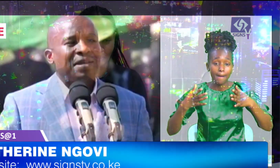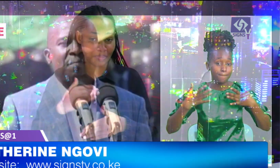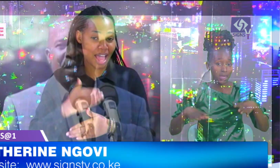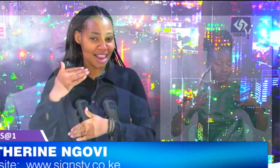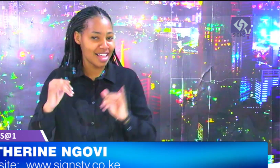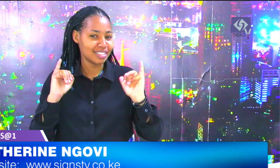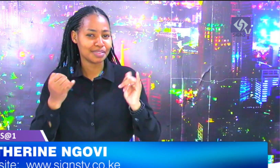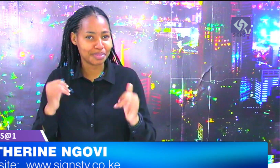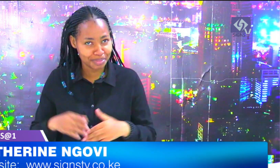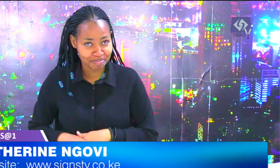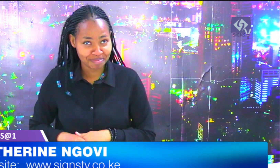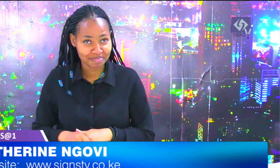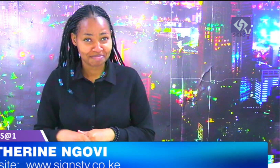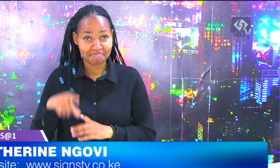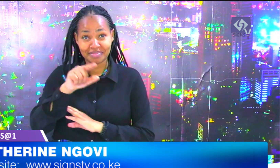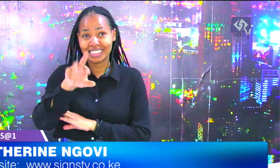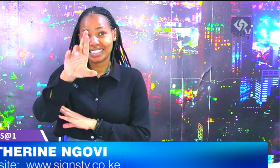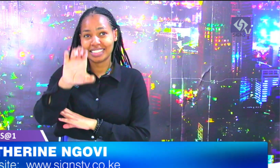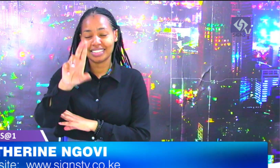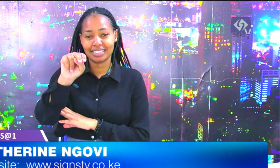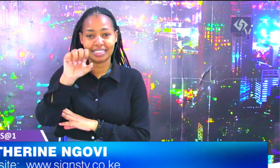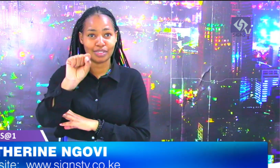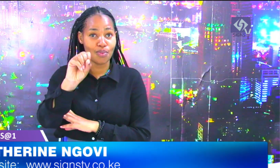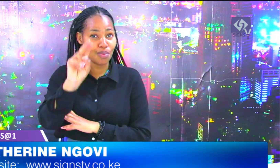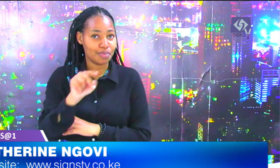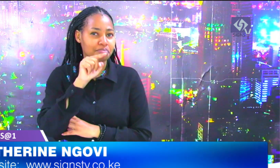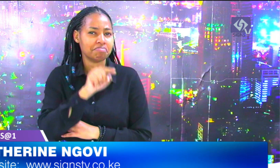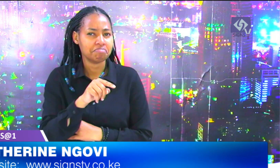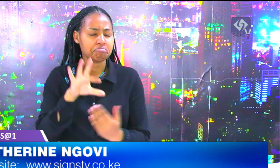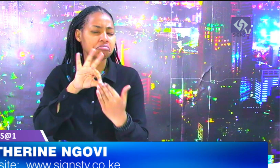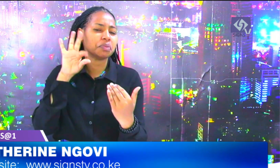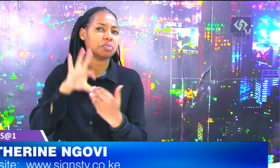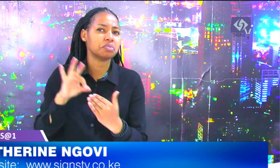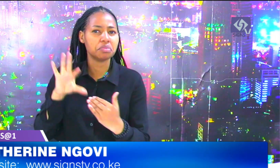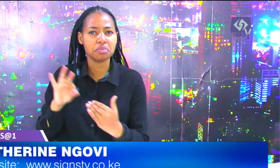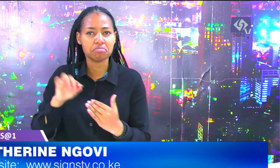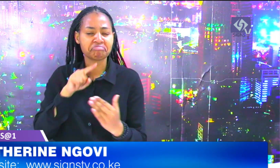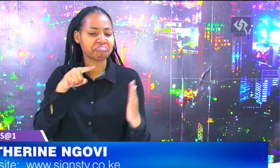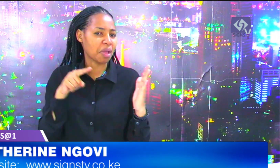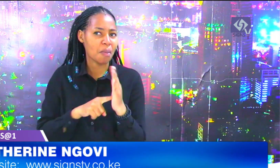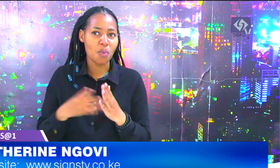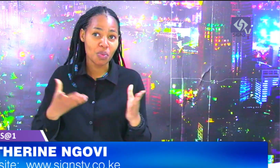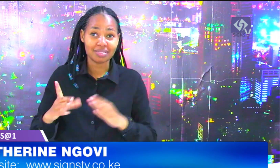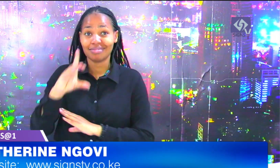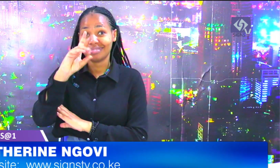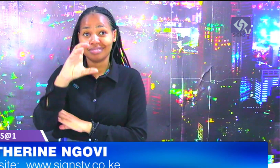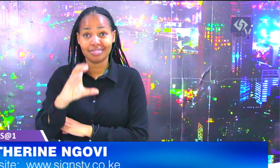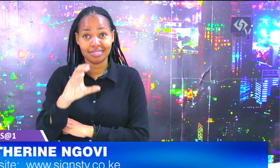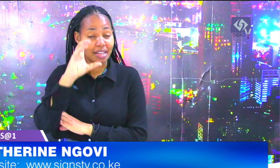on August 17th from a list of 15 candidates who were interviewed for the position.